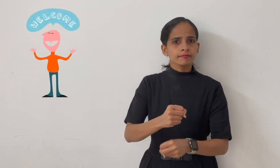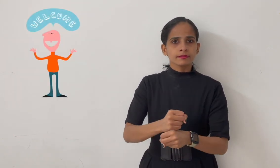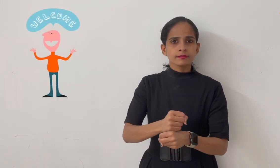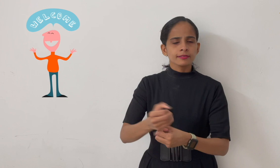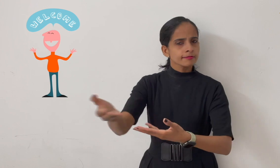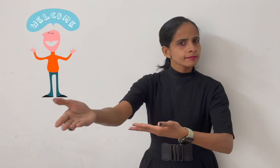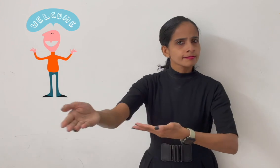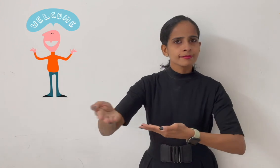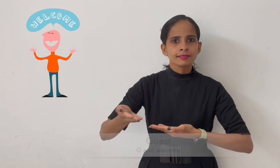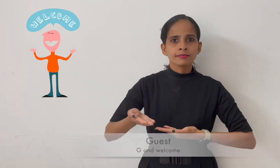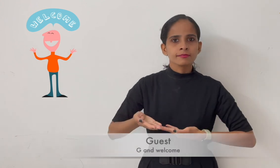Guest.